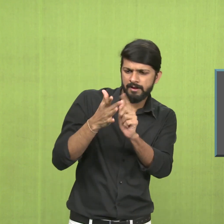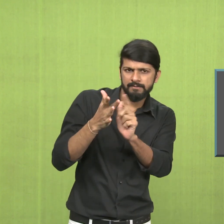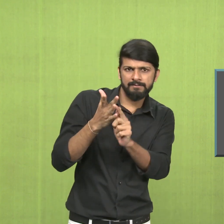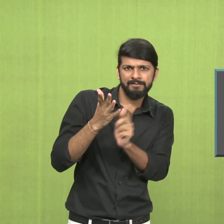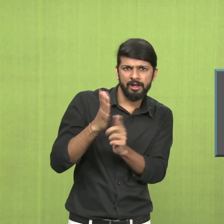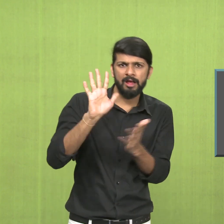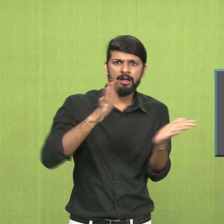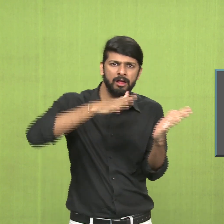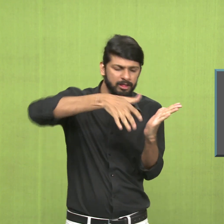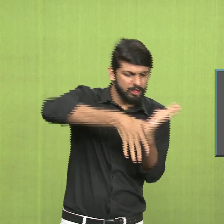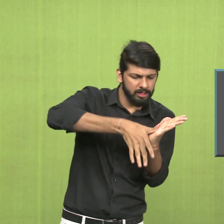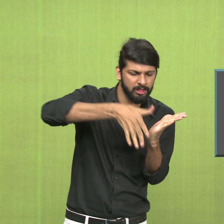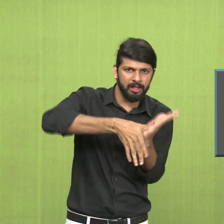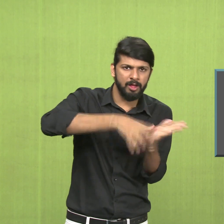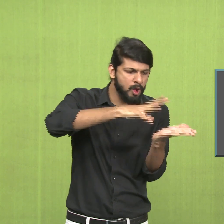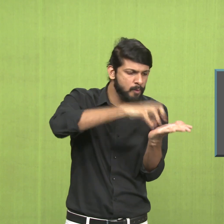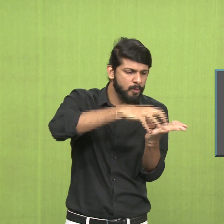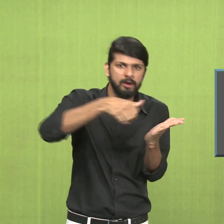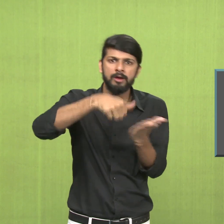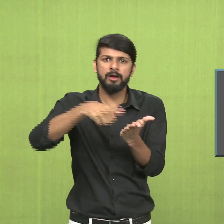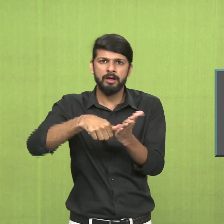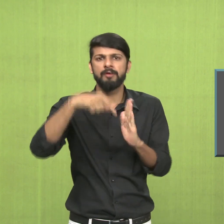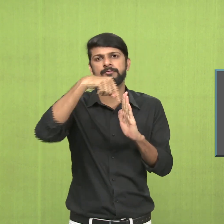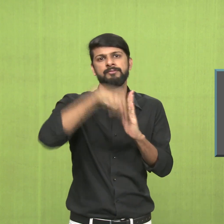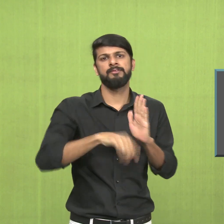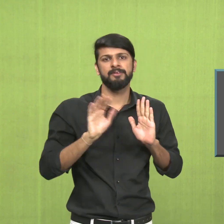Then we have printing with our fingers and thumbs.